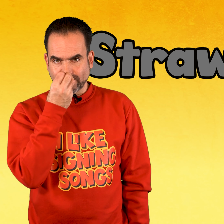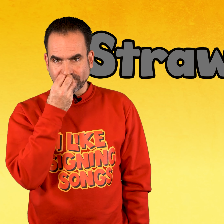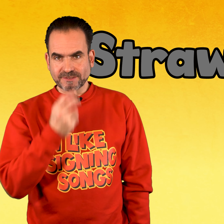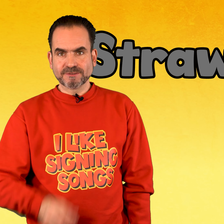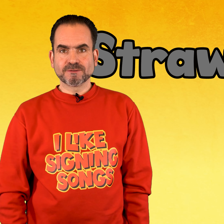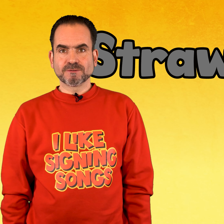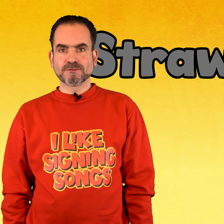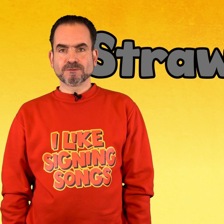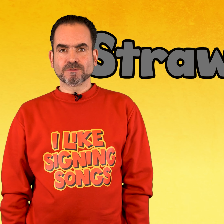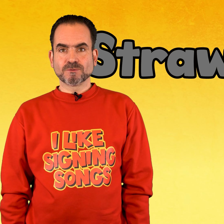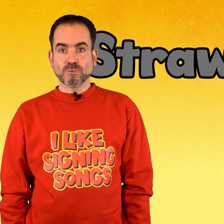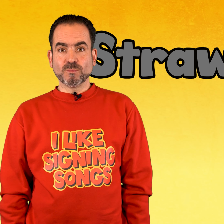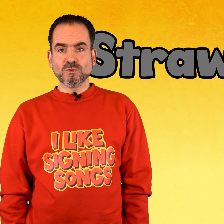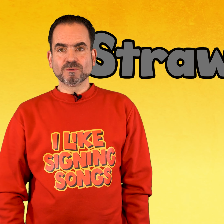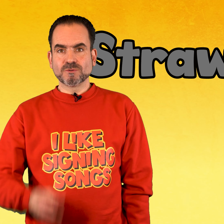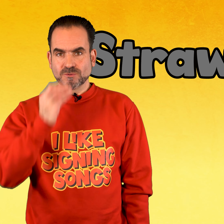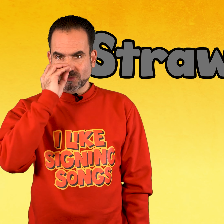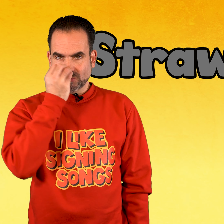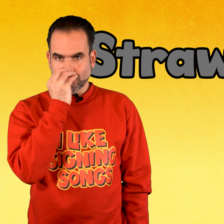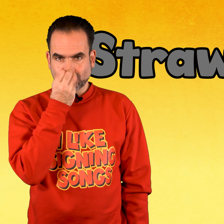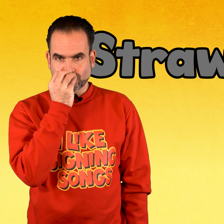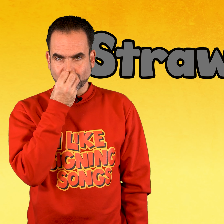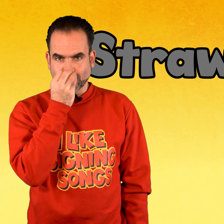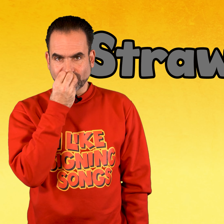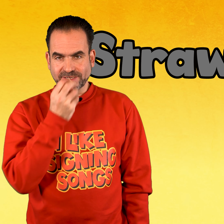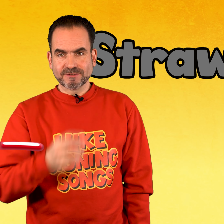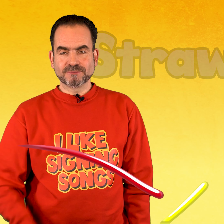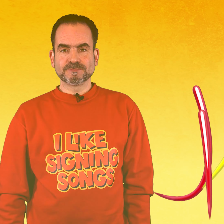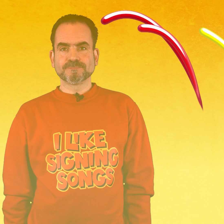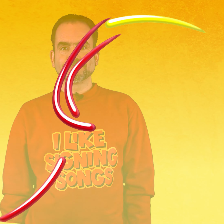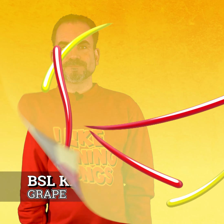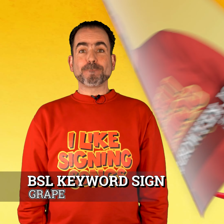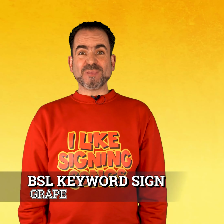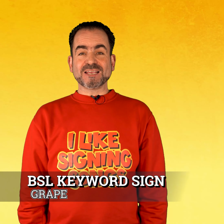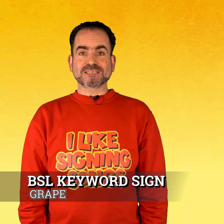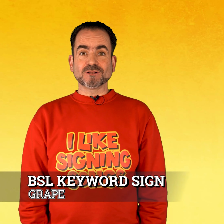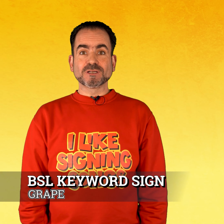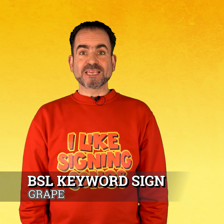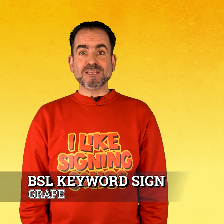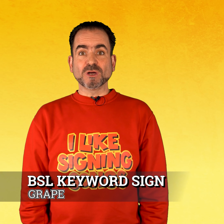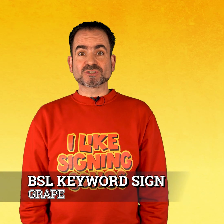strawberry. One more, strawberry. BSL, keyword